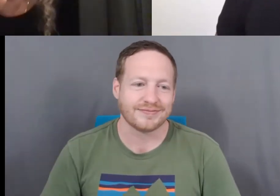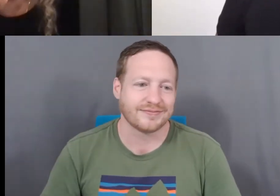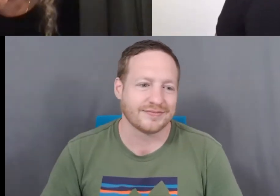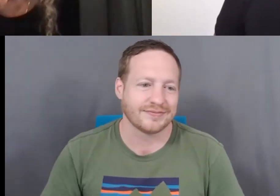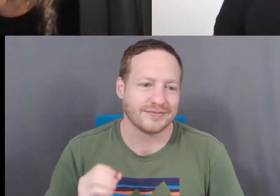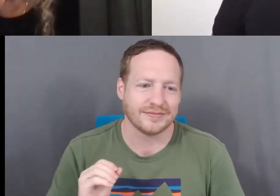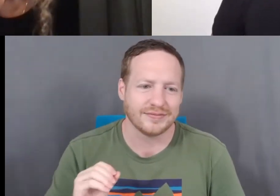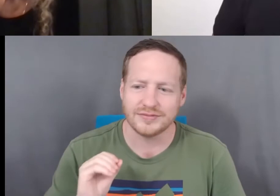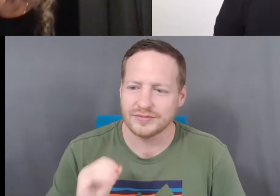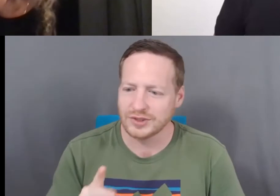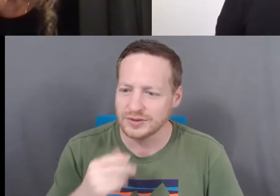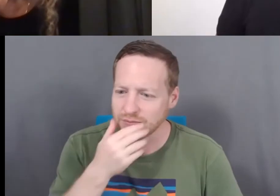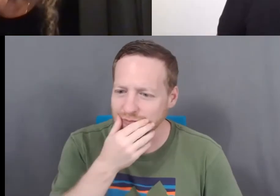yes, thank you. Thanks for participating.